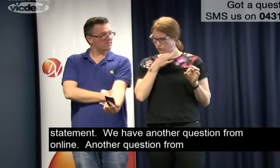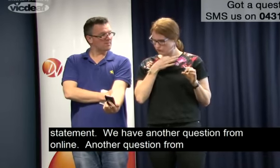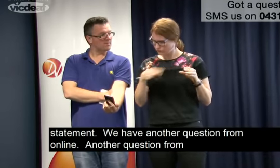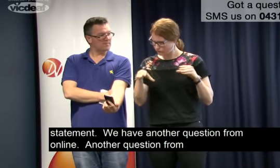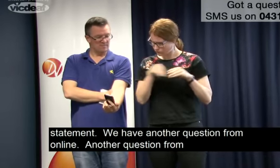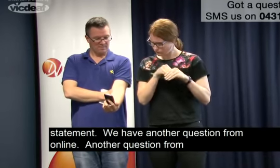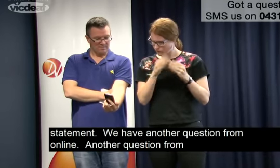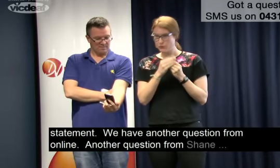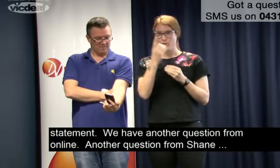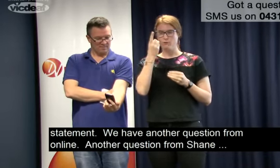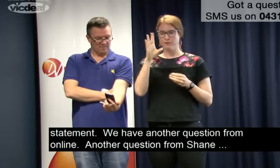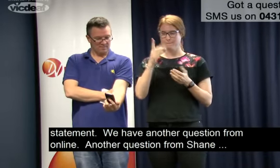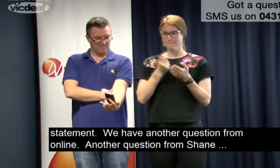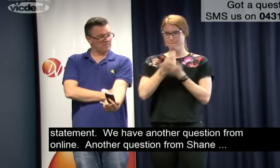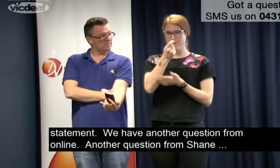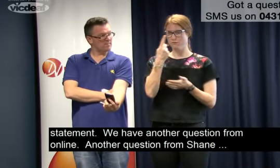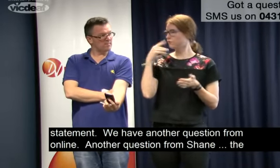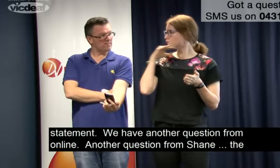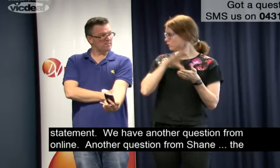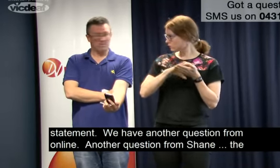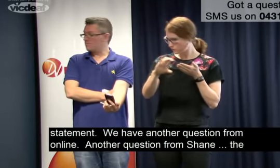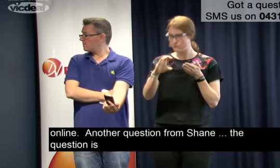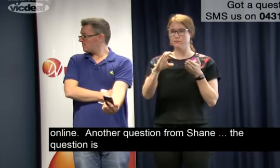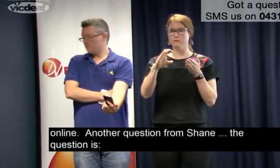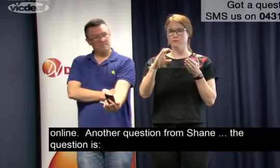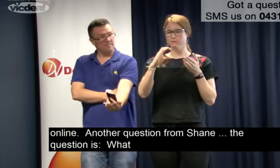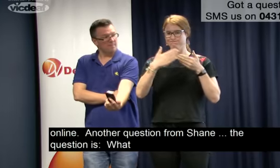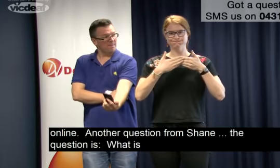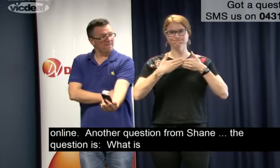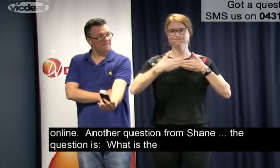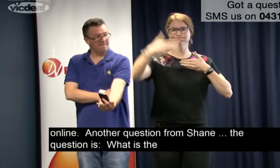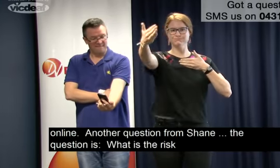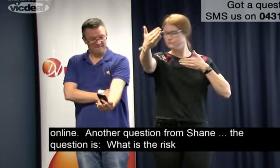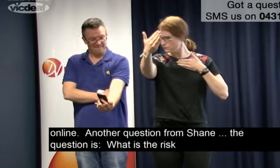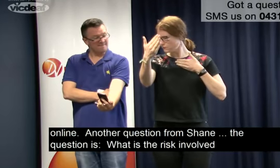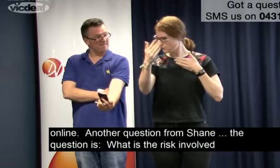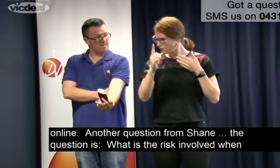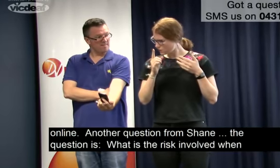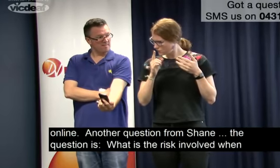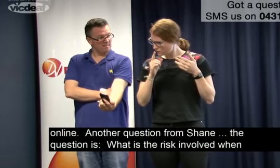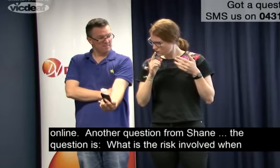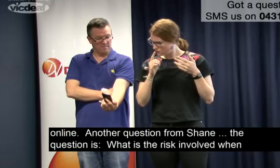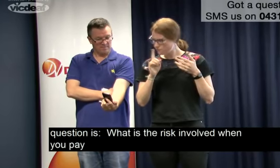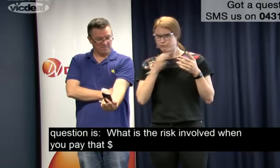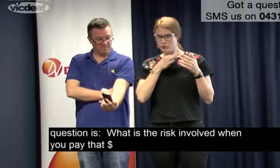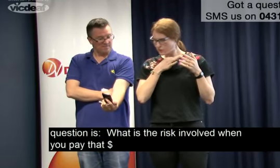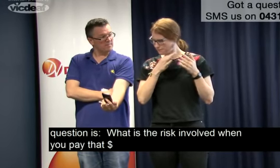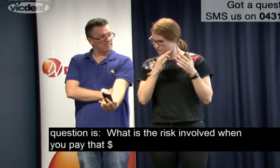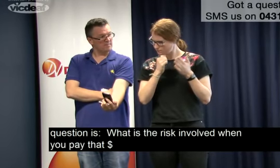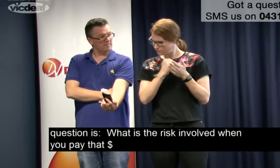The question is, what is the risk involved when you pay that $100 fee? So from there on, what